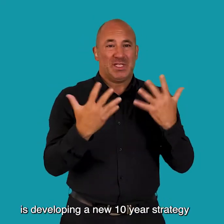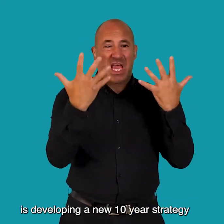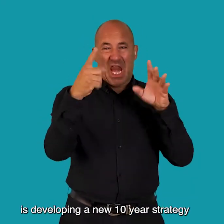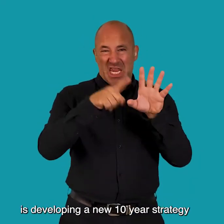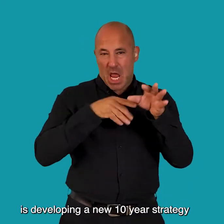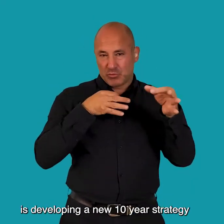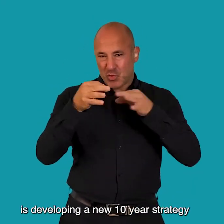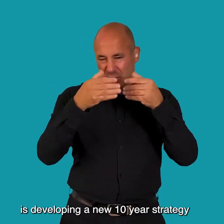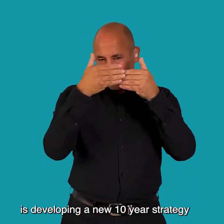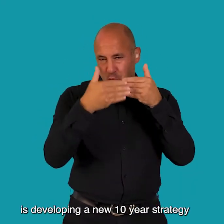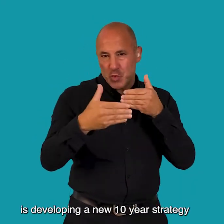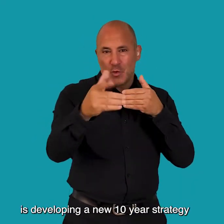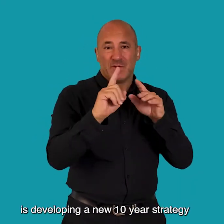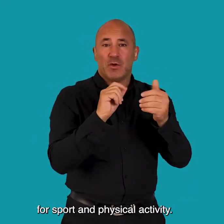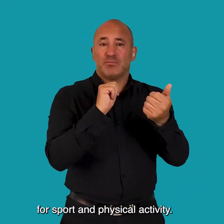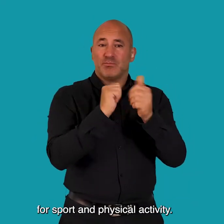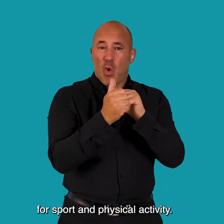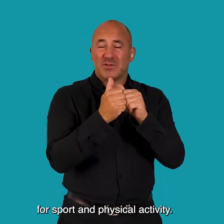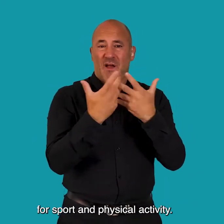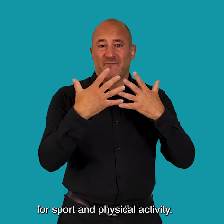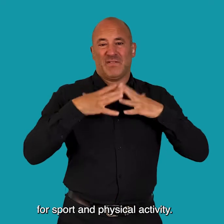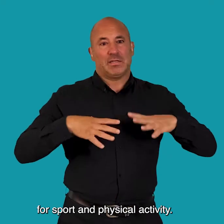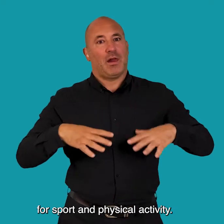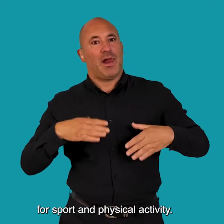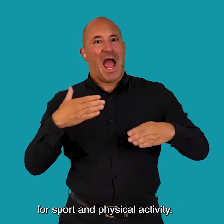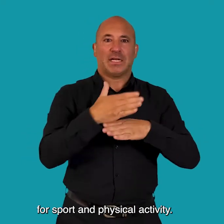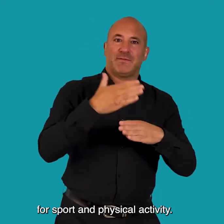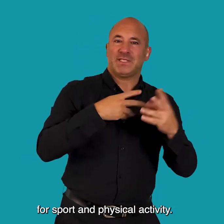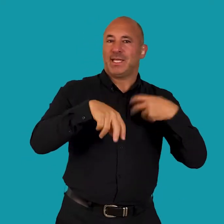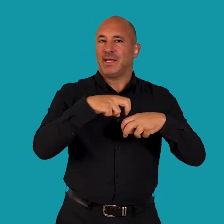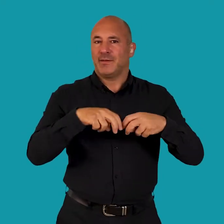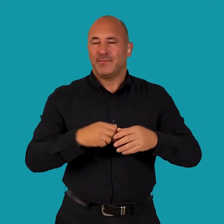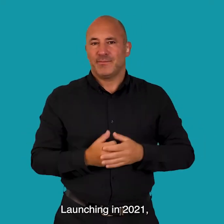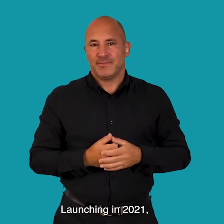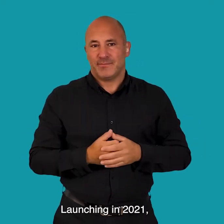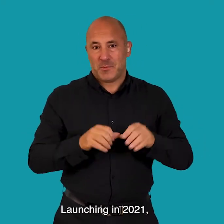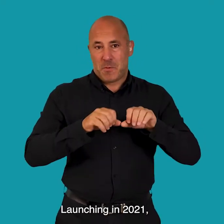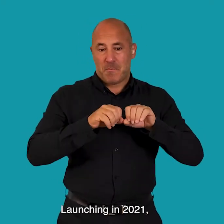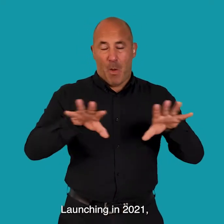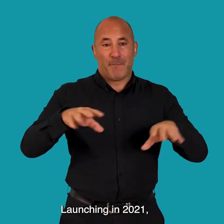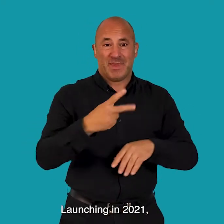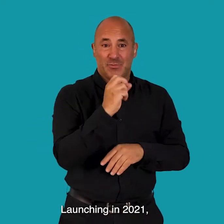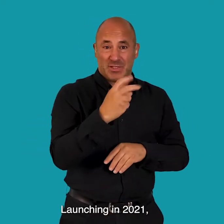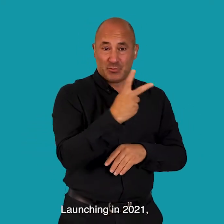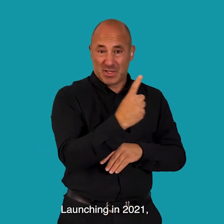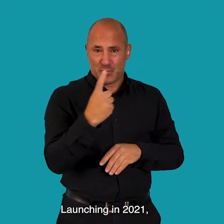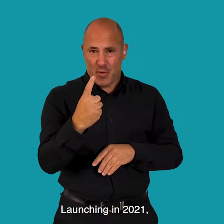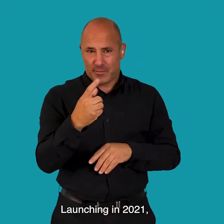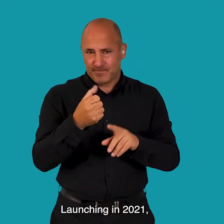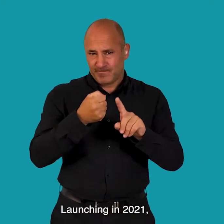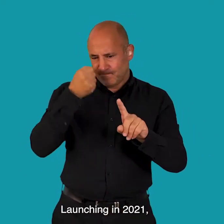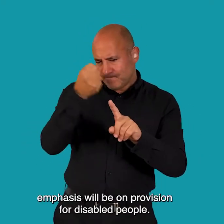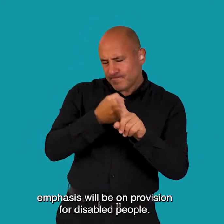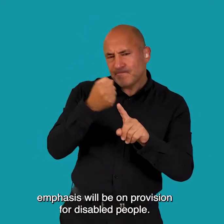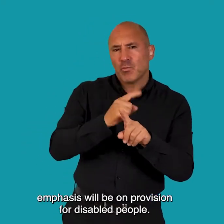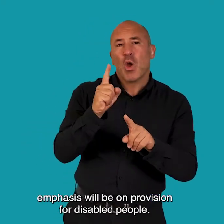new 10-year strategy for sport and physical activity. Launching in 2021, emphasis will